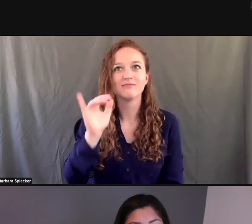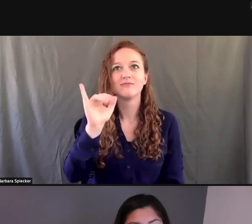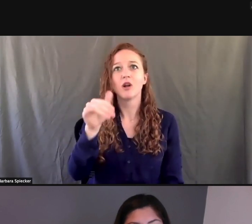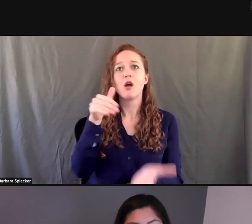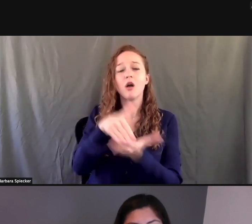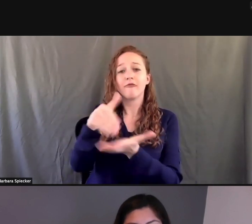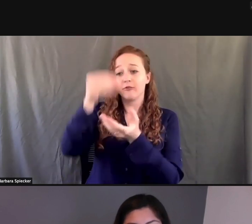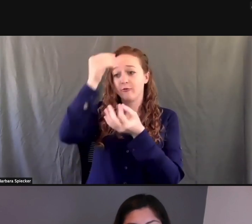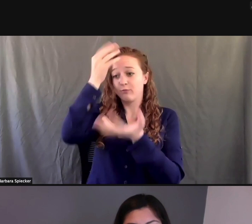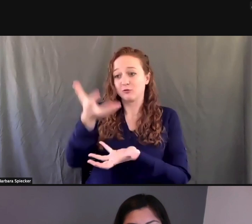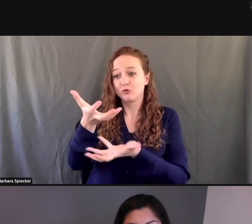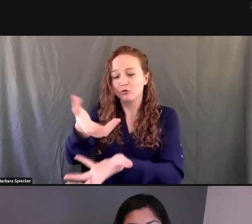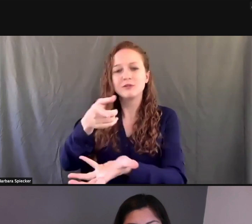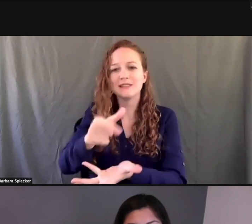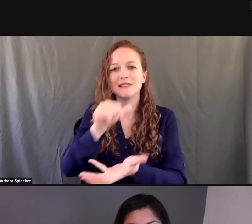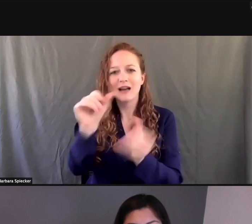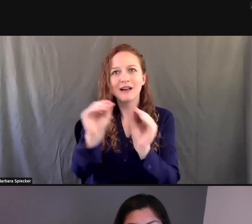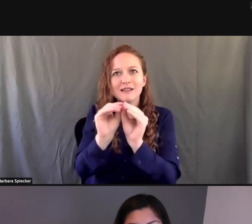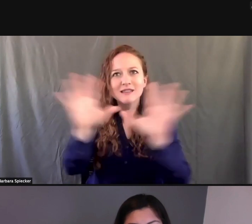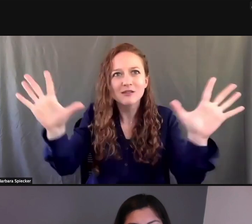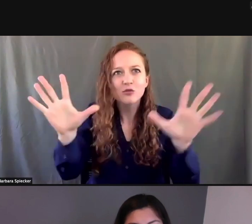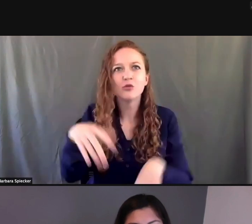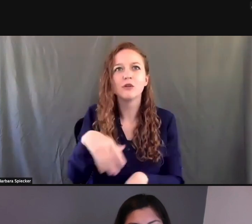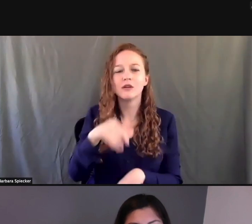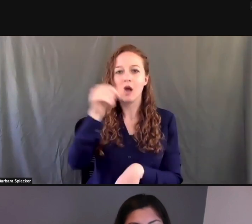we could support each other.